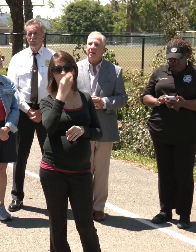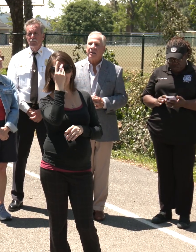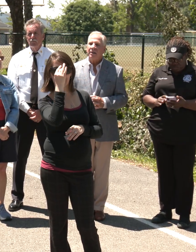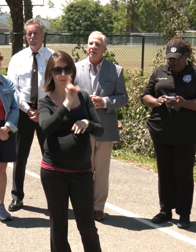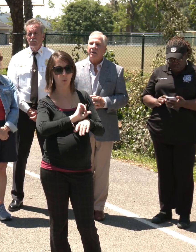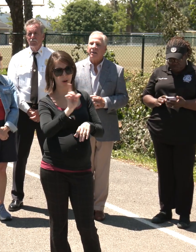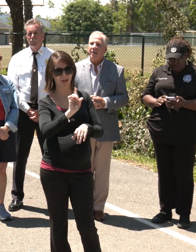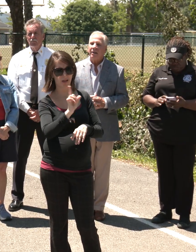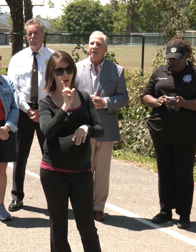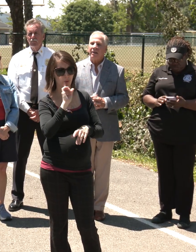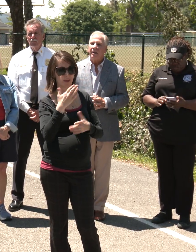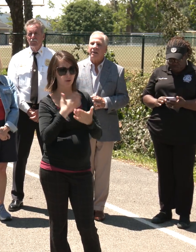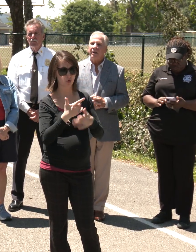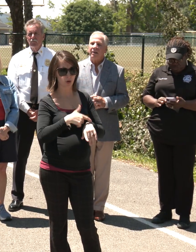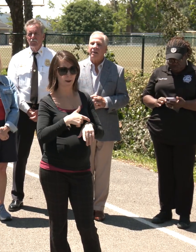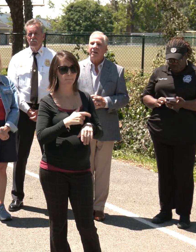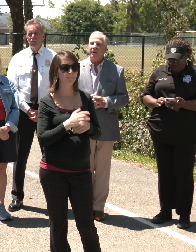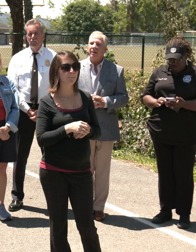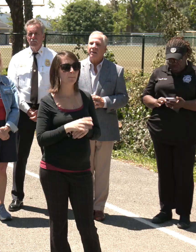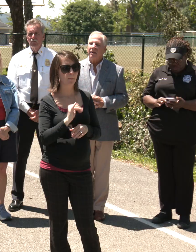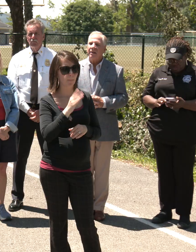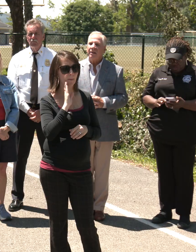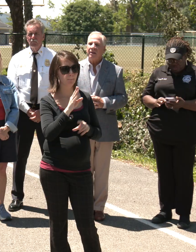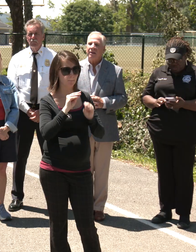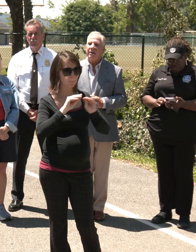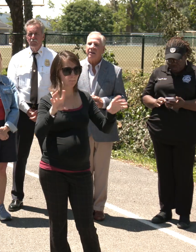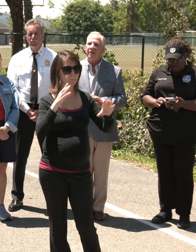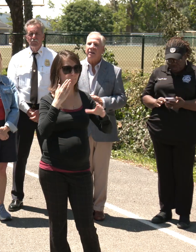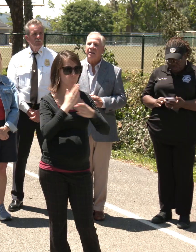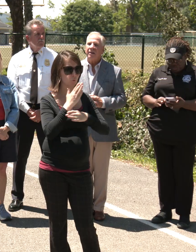o'clock. That's what we're hoping for. So that will come out via